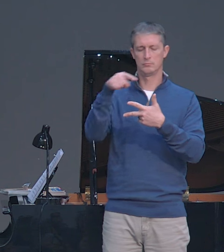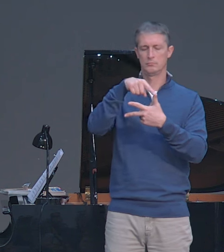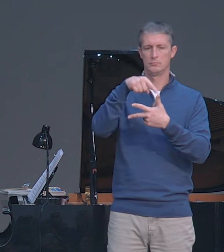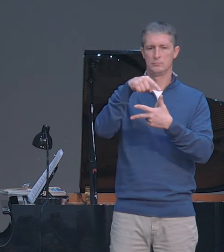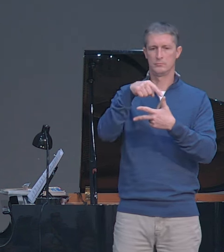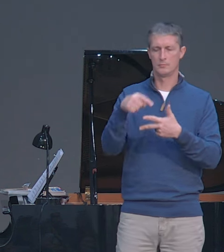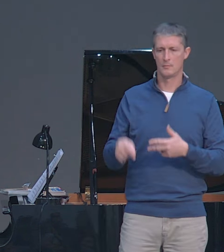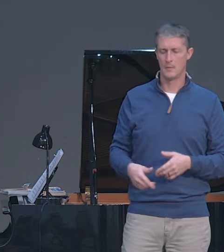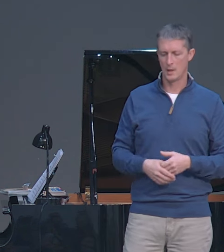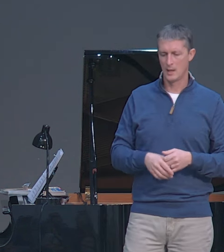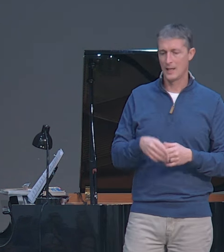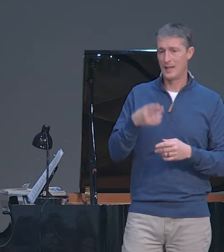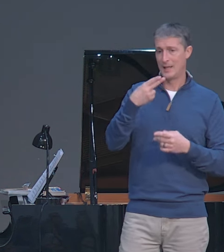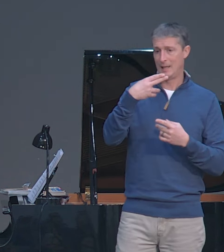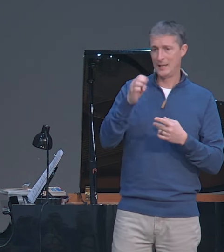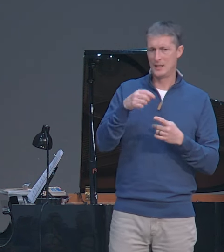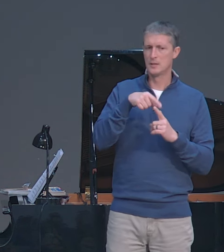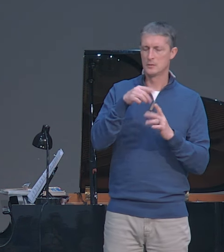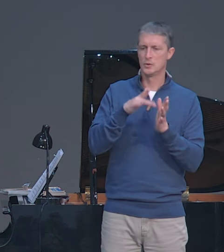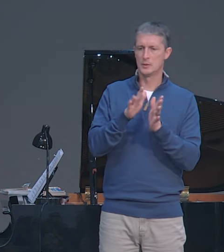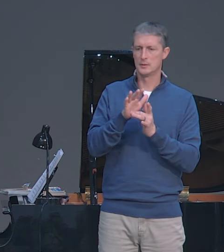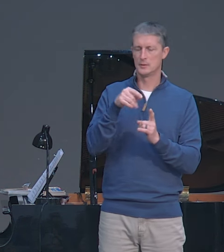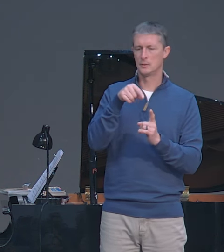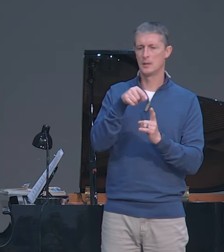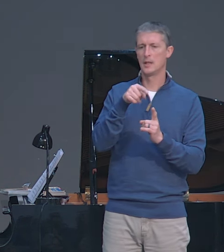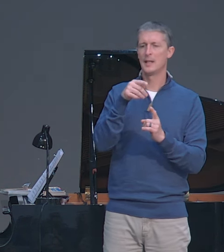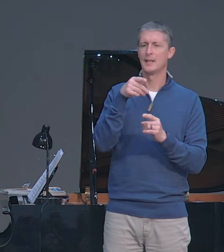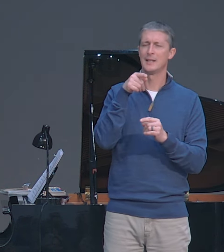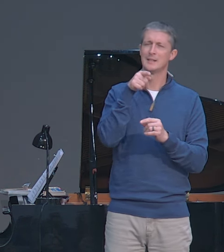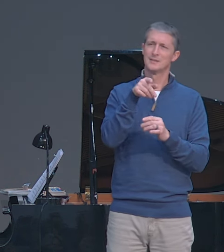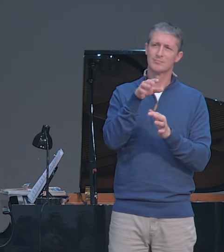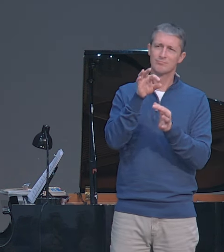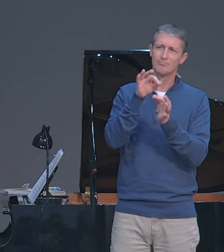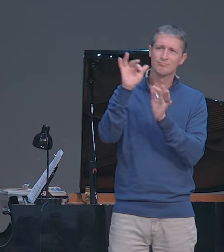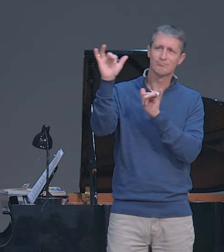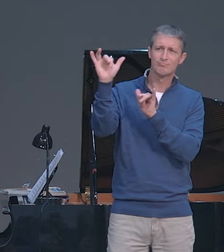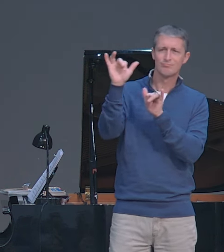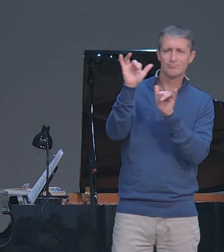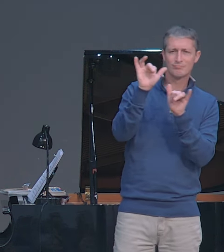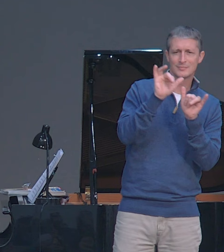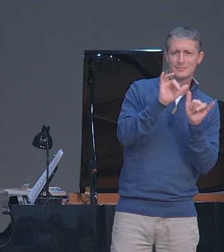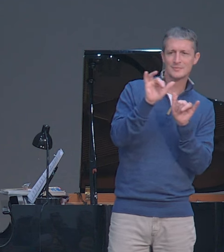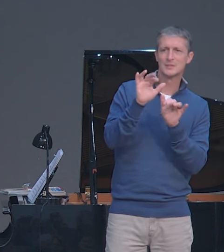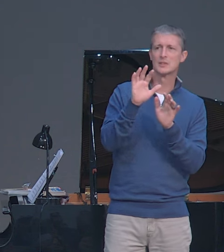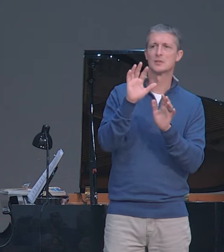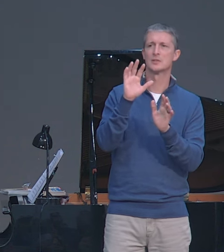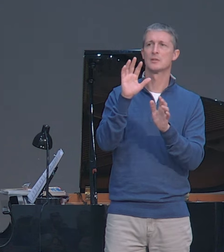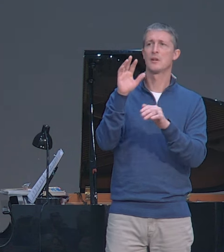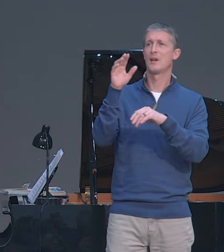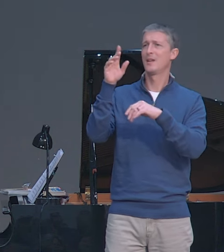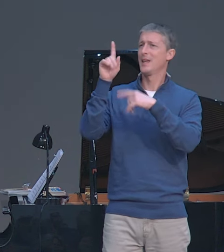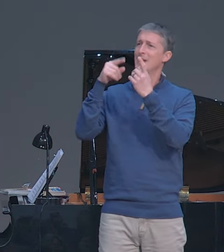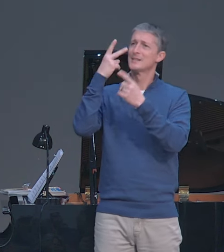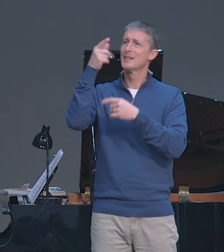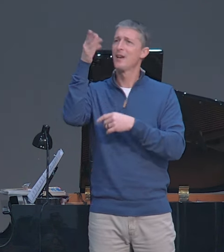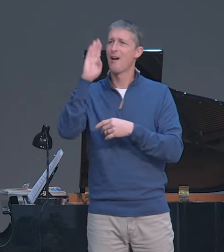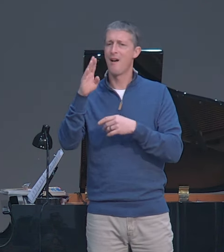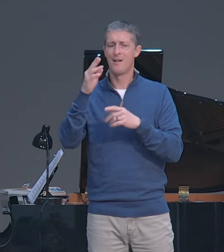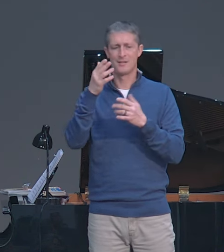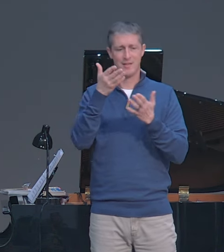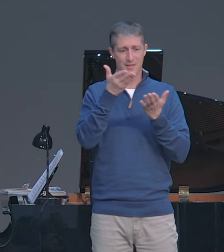It says, he, referring to Jesus, is the image of the invisible God, the